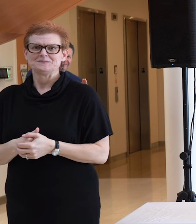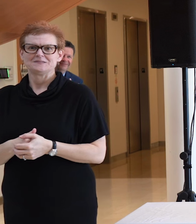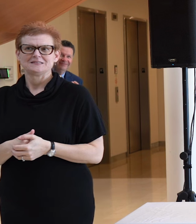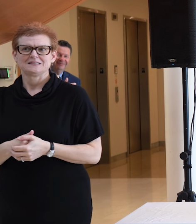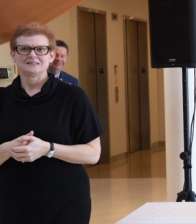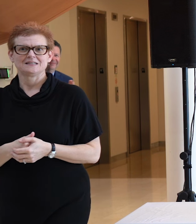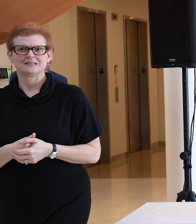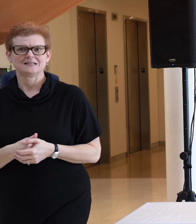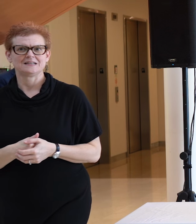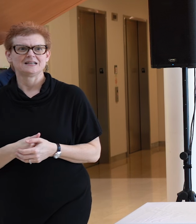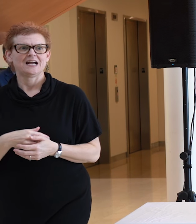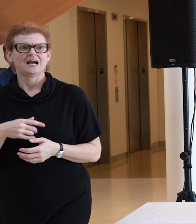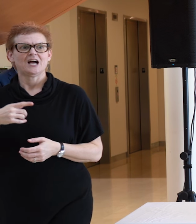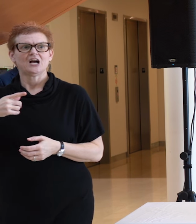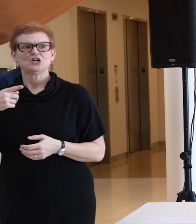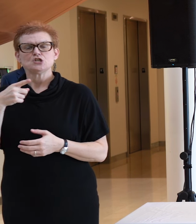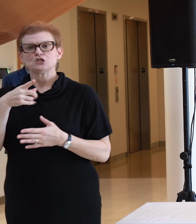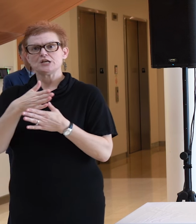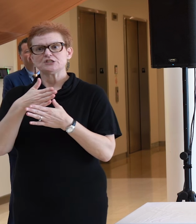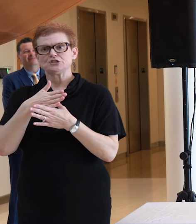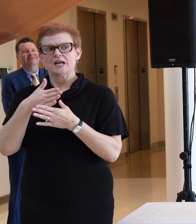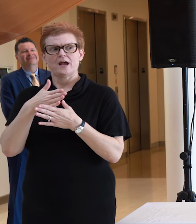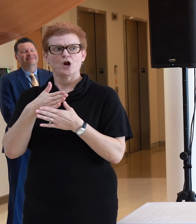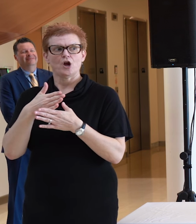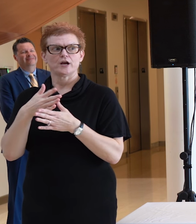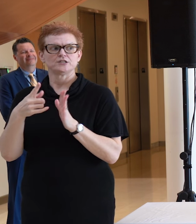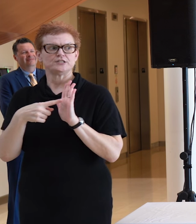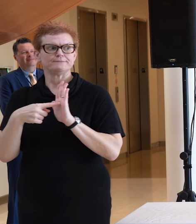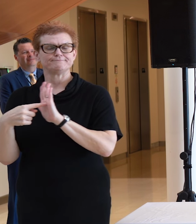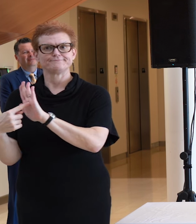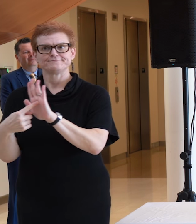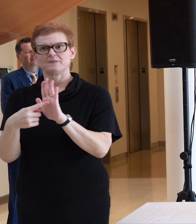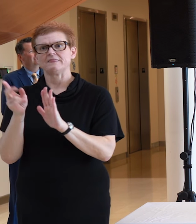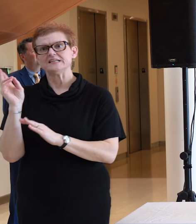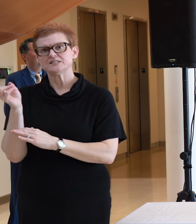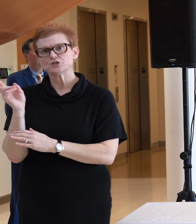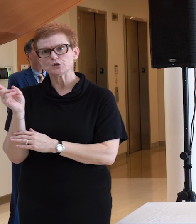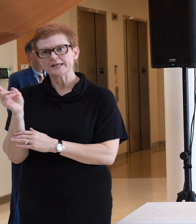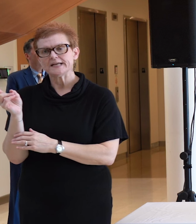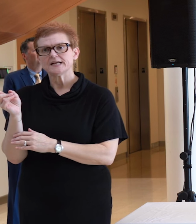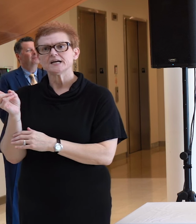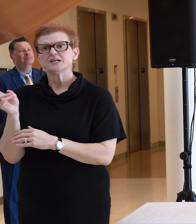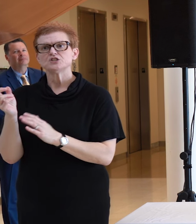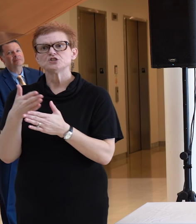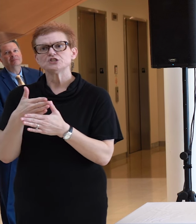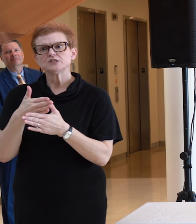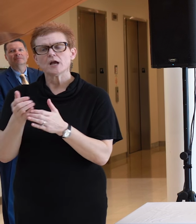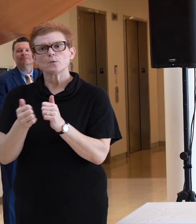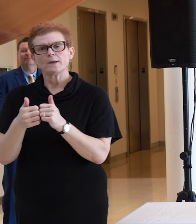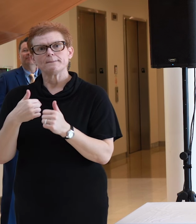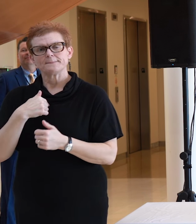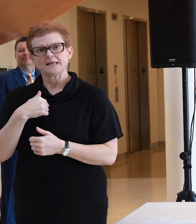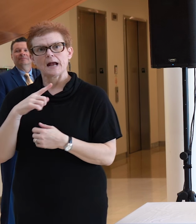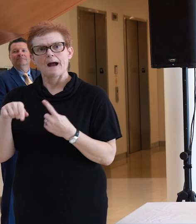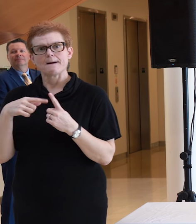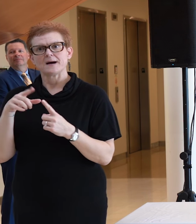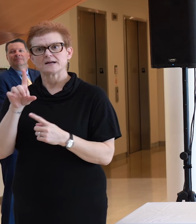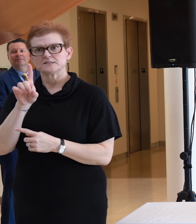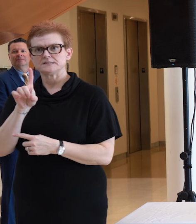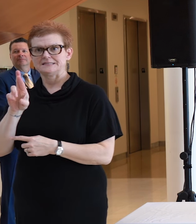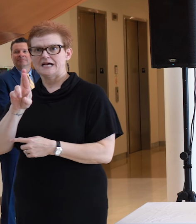and she shared with me, she uncovered some of the history, and she shared with me about Dr.